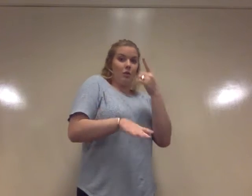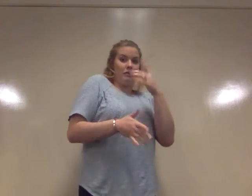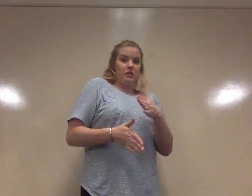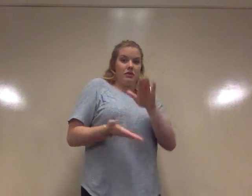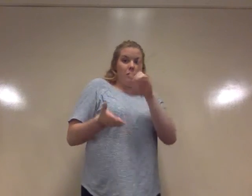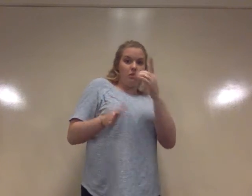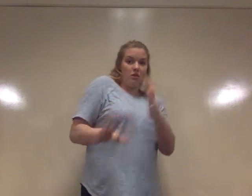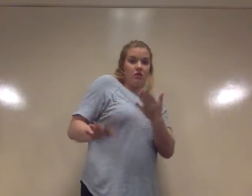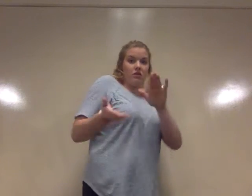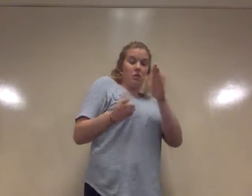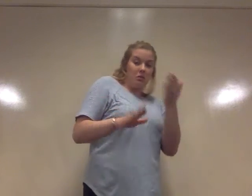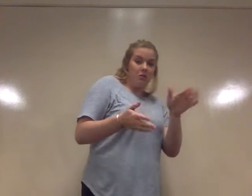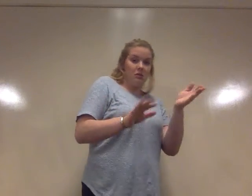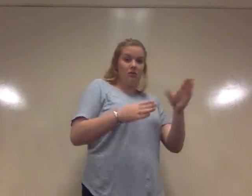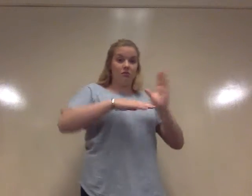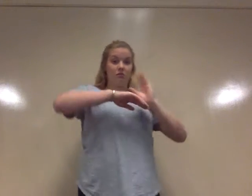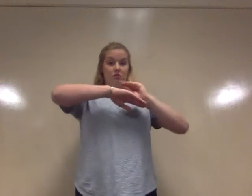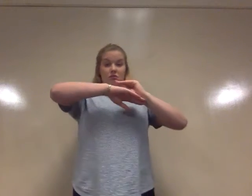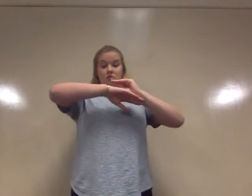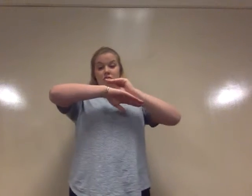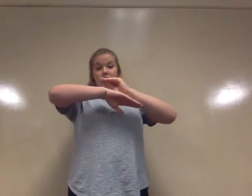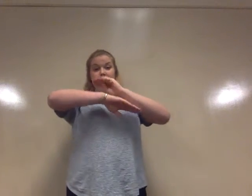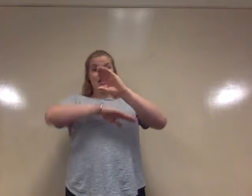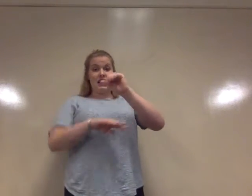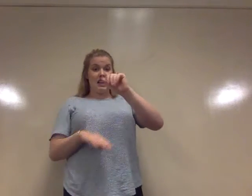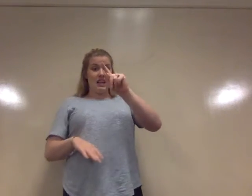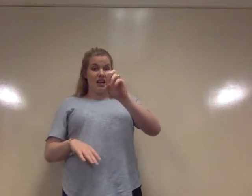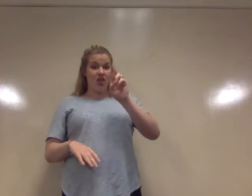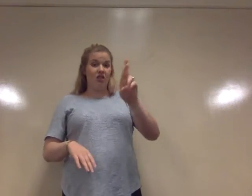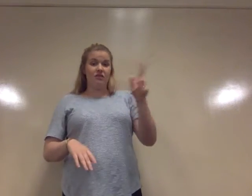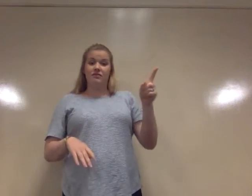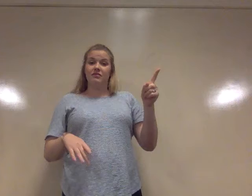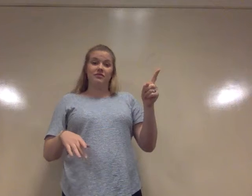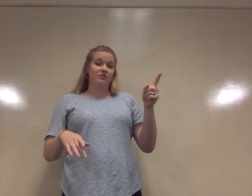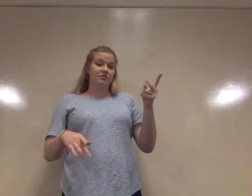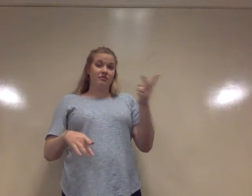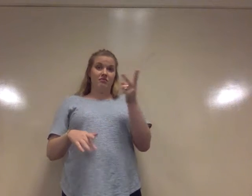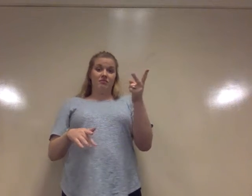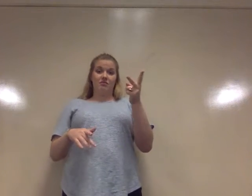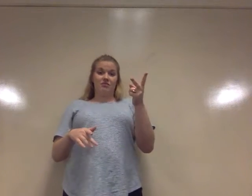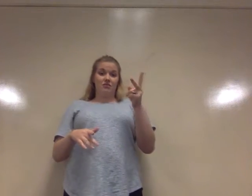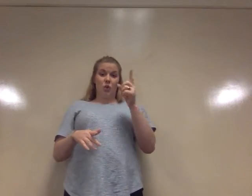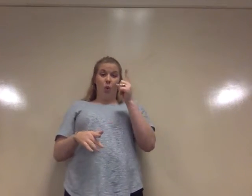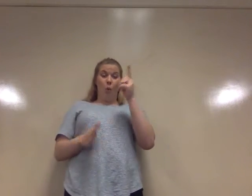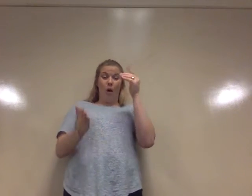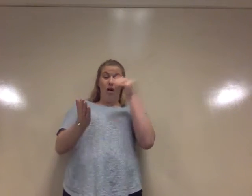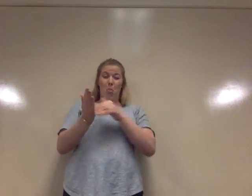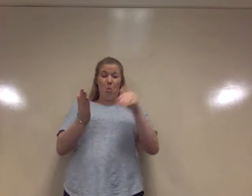people a day die from cancer. Combined, these two diseases kill over 1 million Americans every